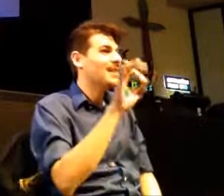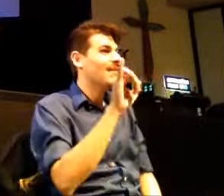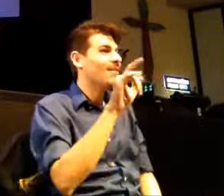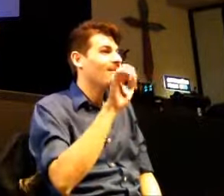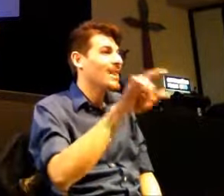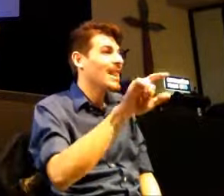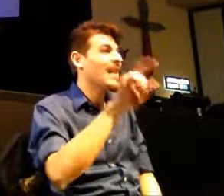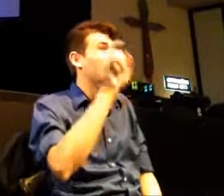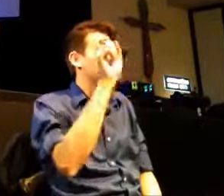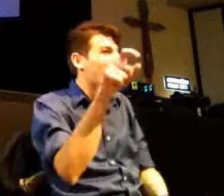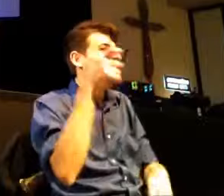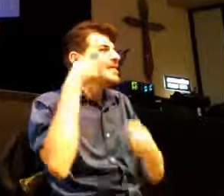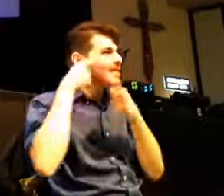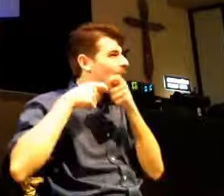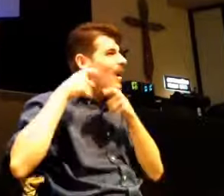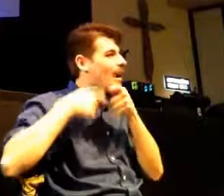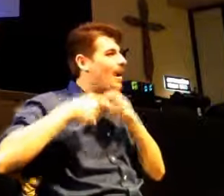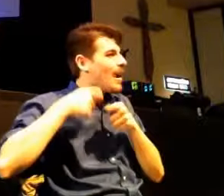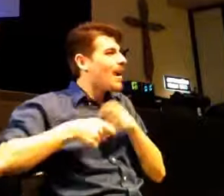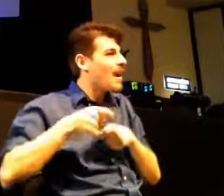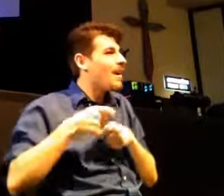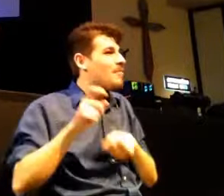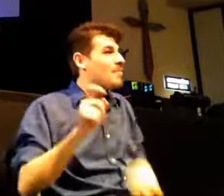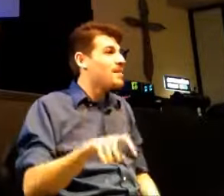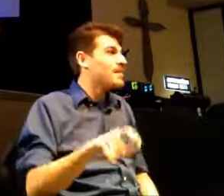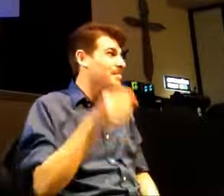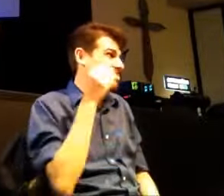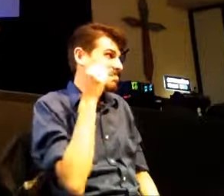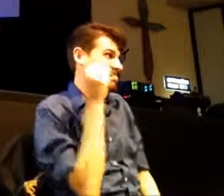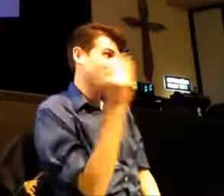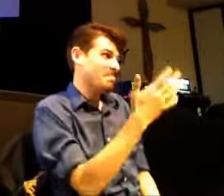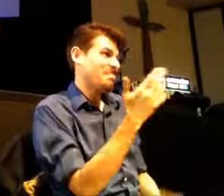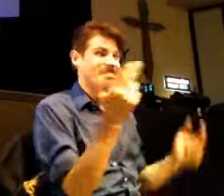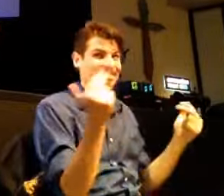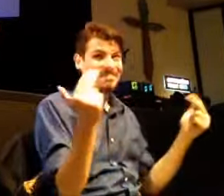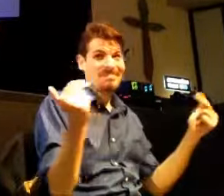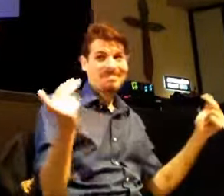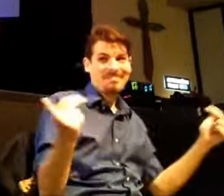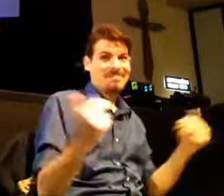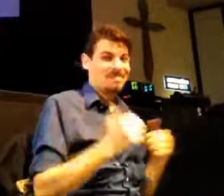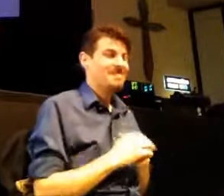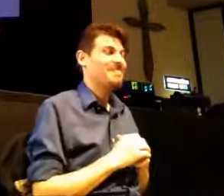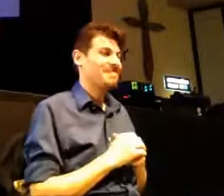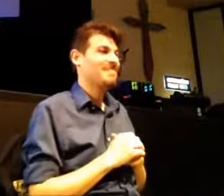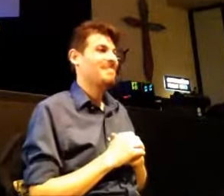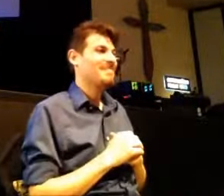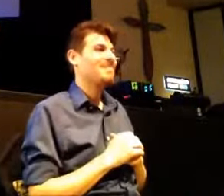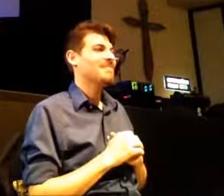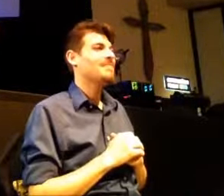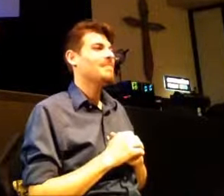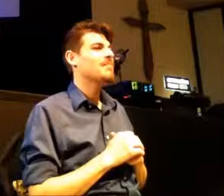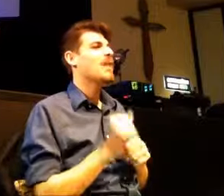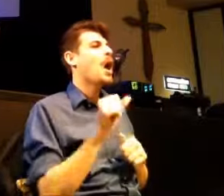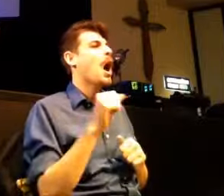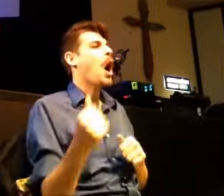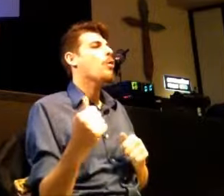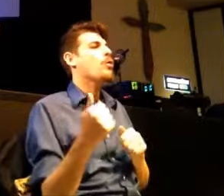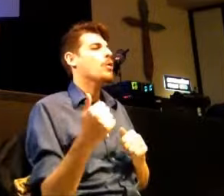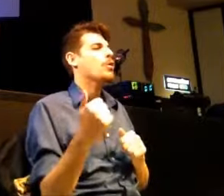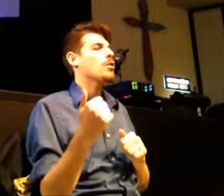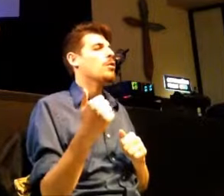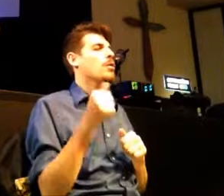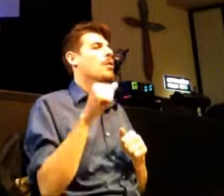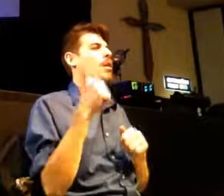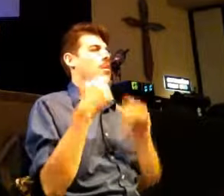this world. Now, here's the other thing, the other observation that I want to make in this is that anxiety